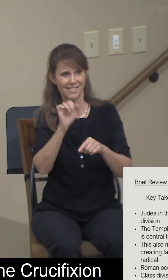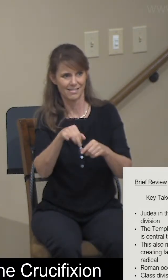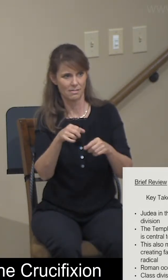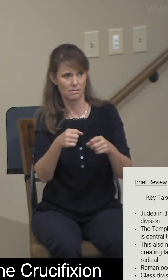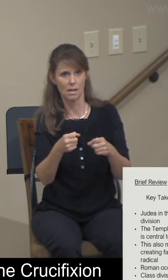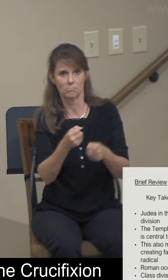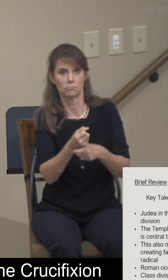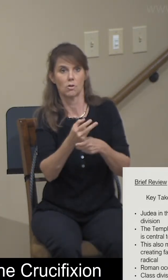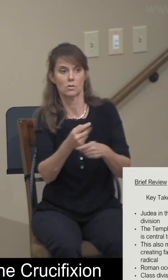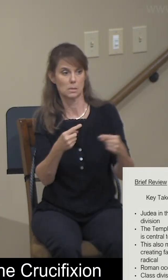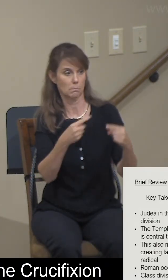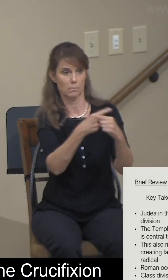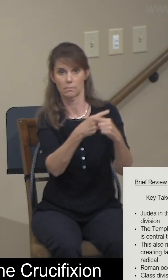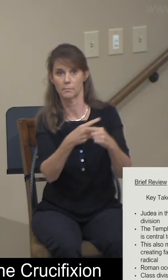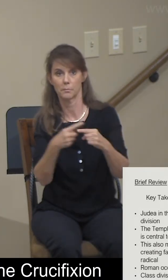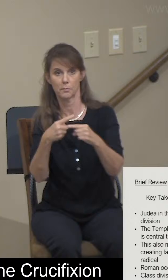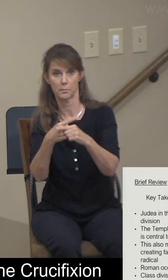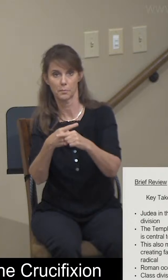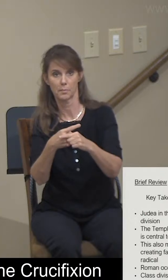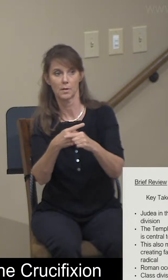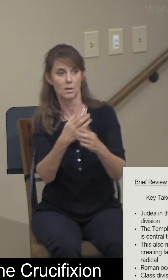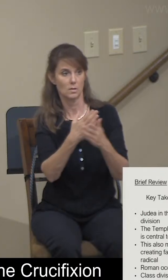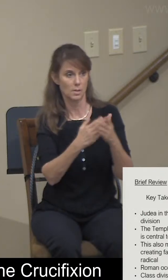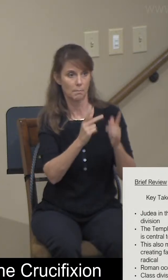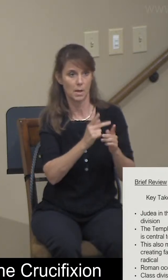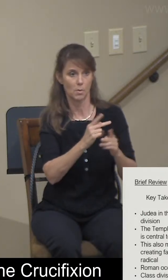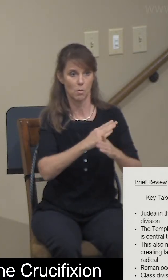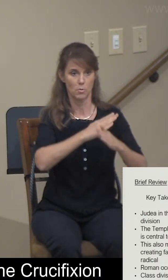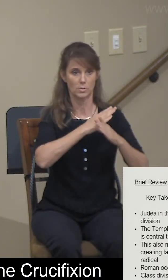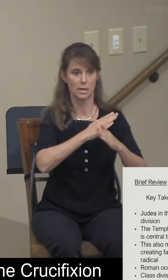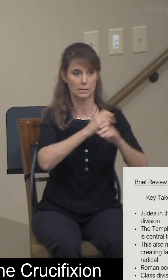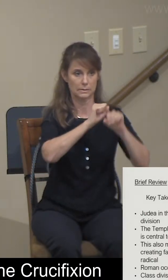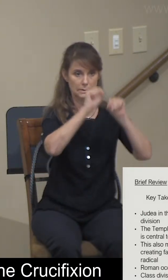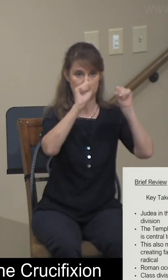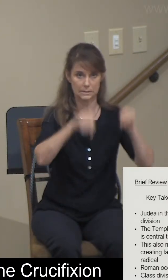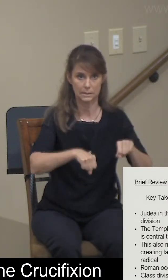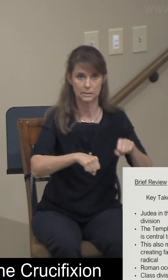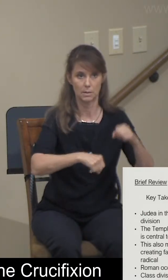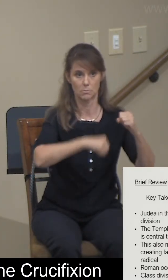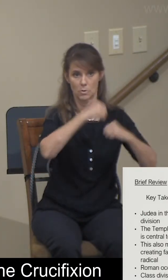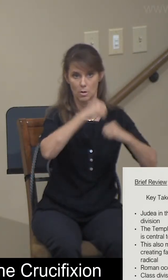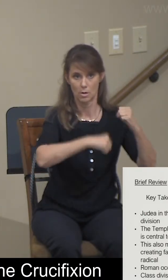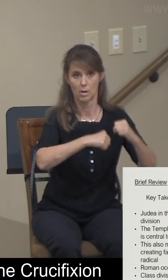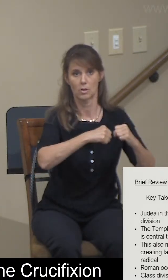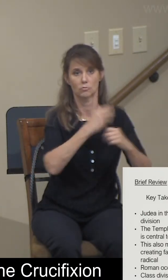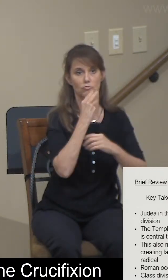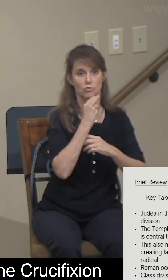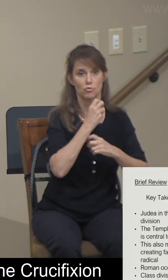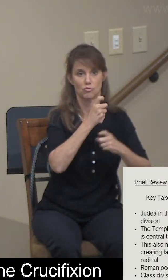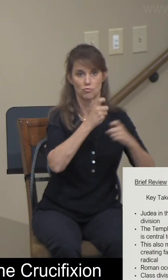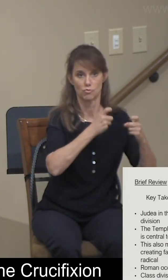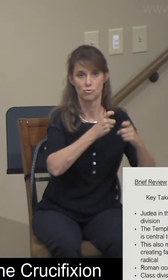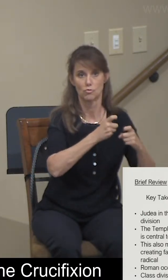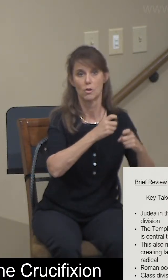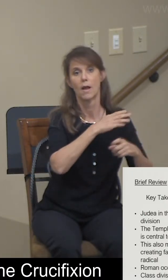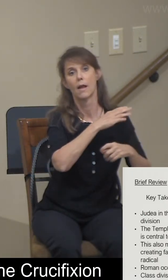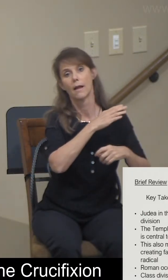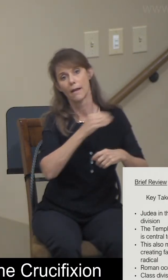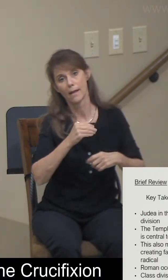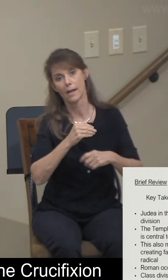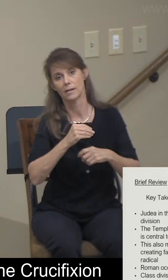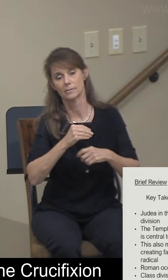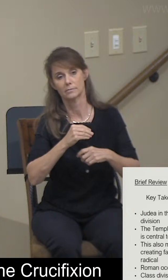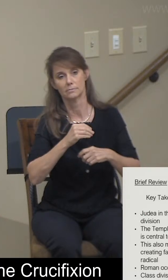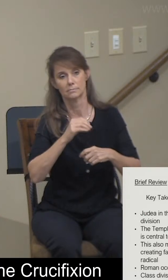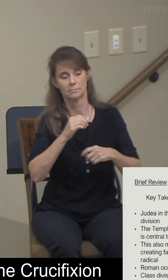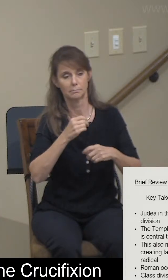and want to protect the wealth that they have or protect the system as it's constructed under Jewish rule, and radicals, people who want to